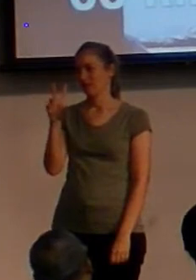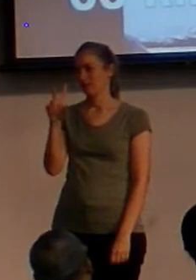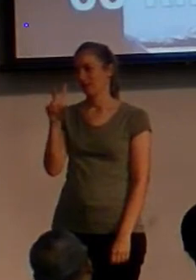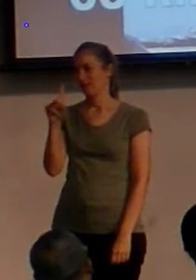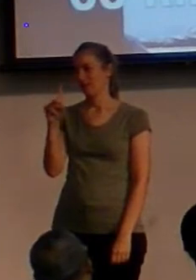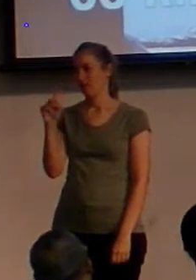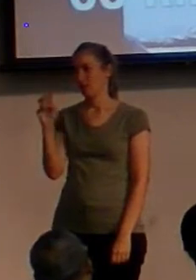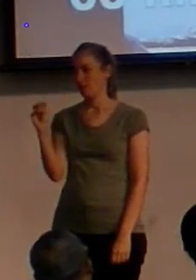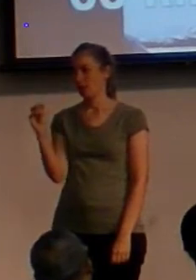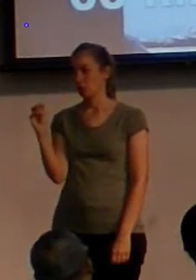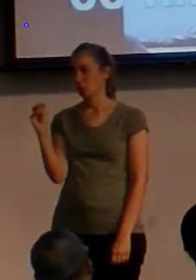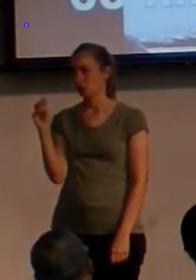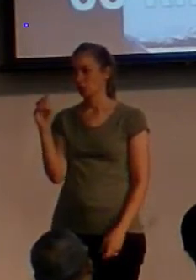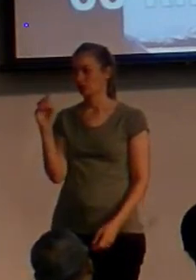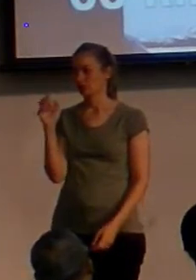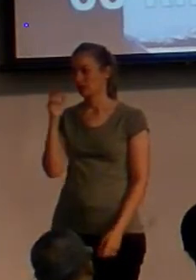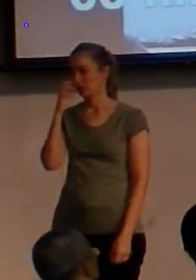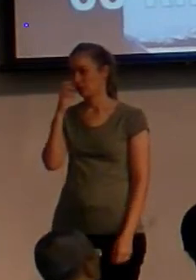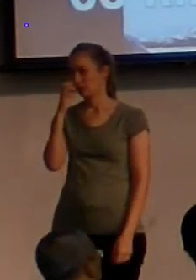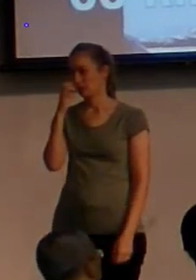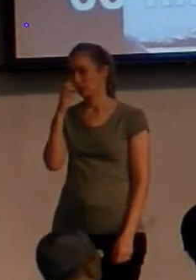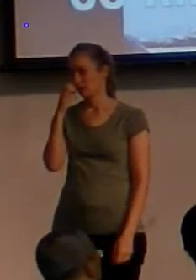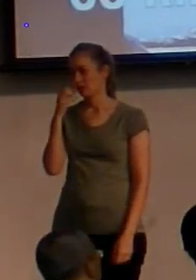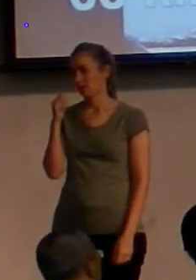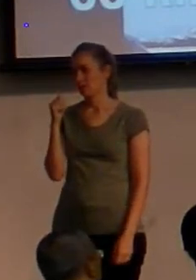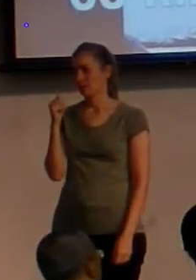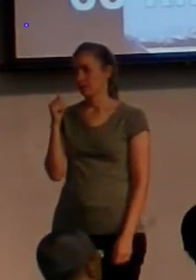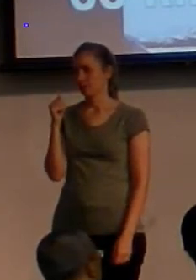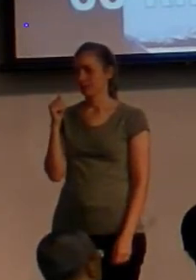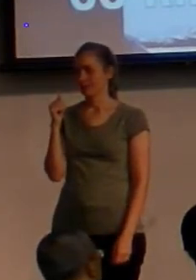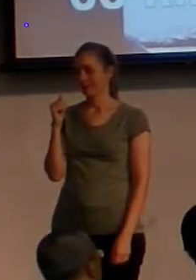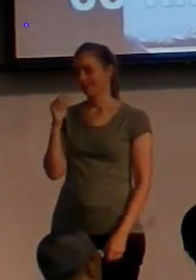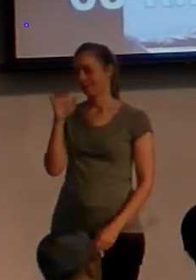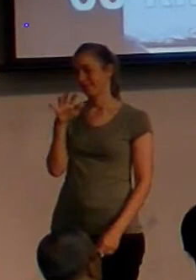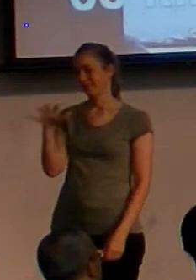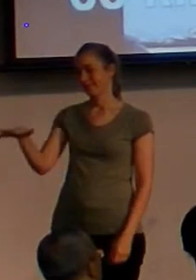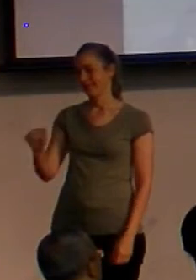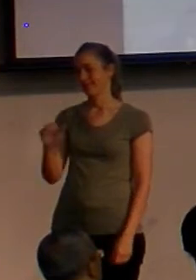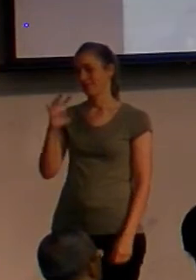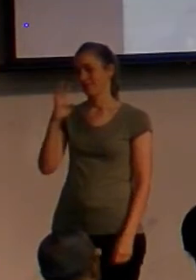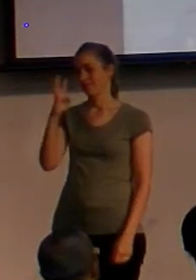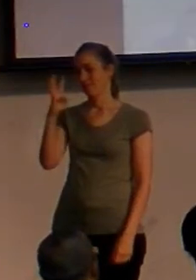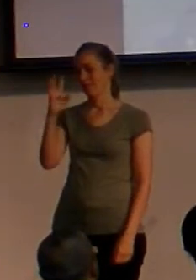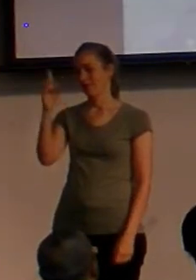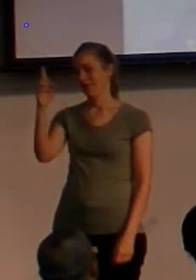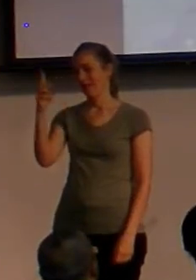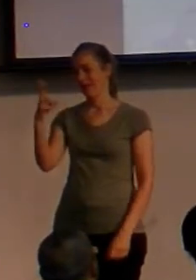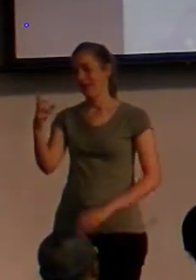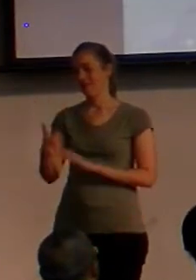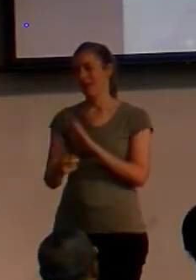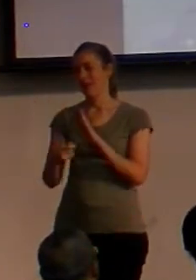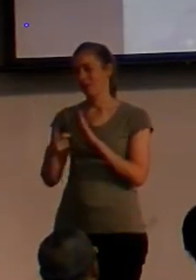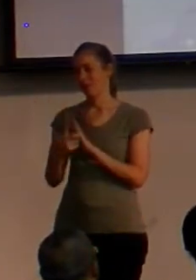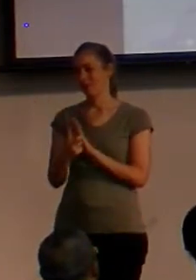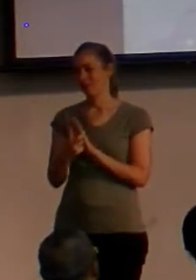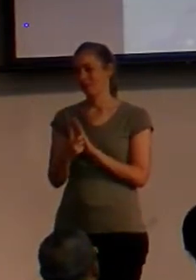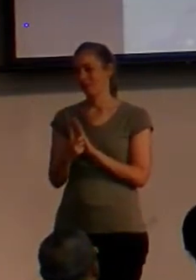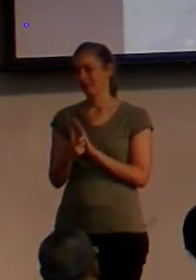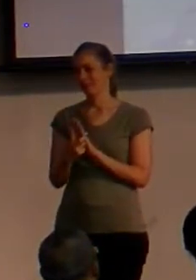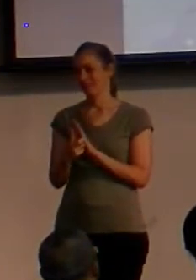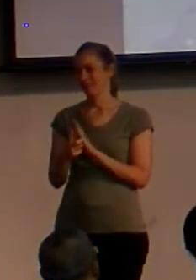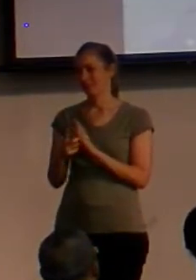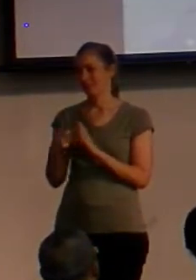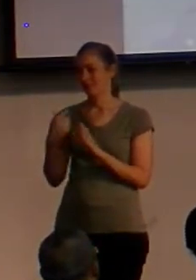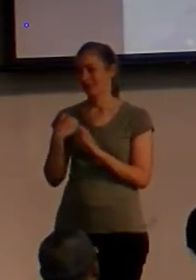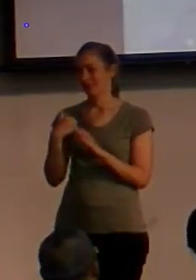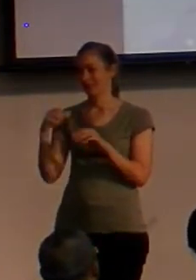pavement, and about 4.5 hours to go there. We ran out of gas